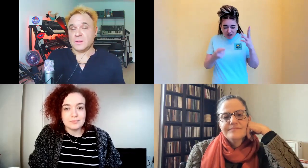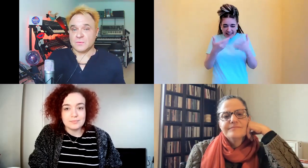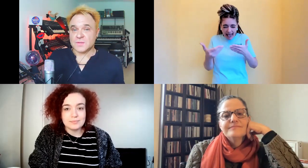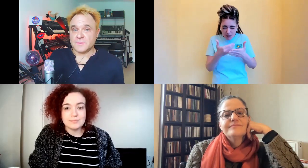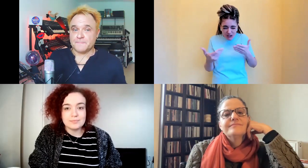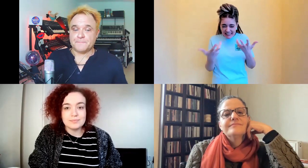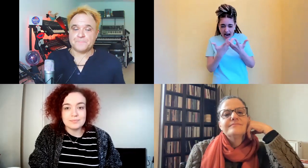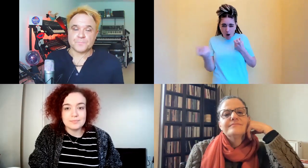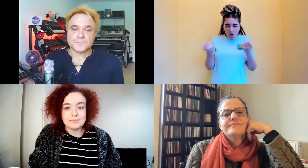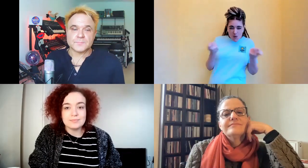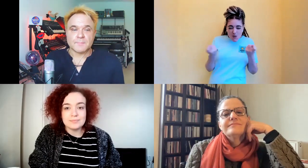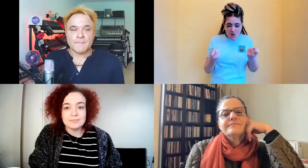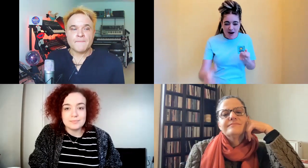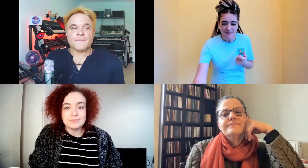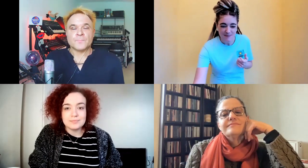you used?